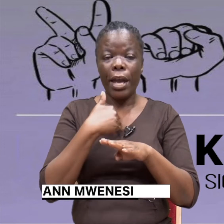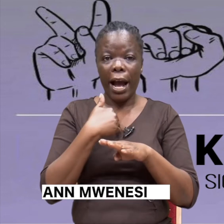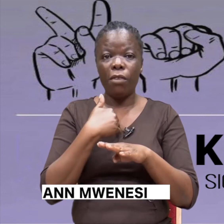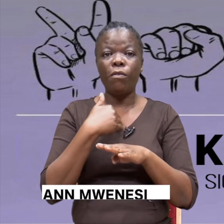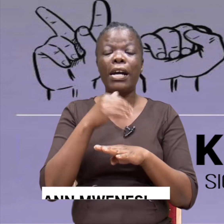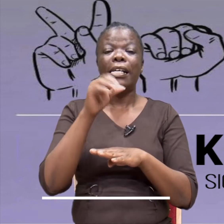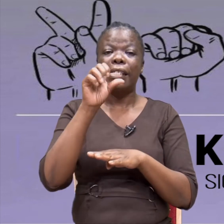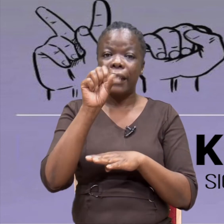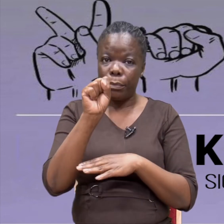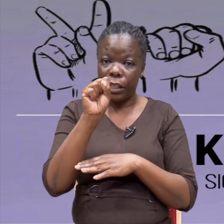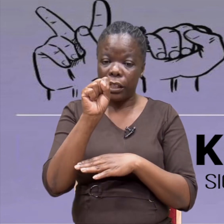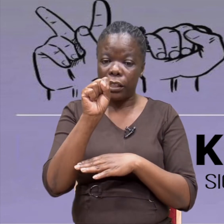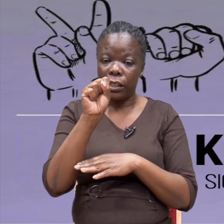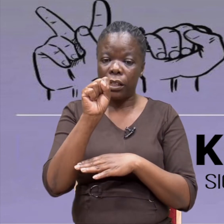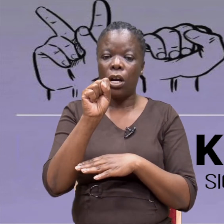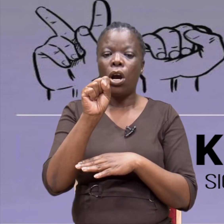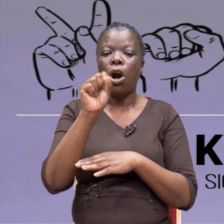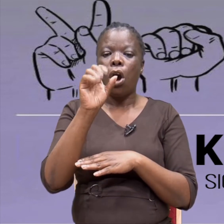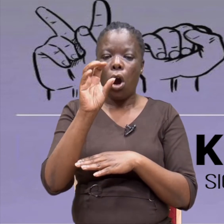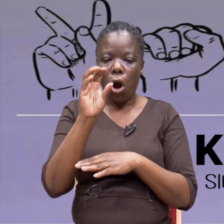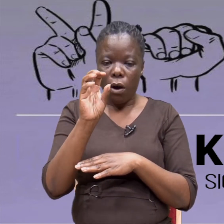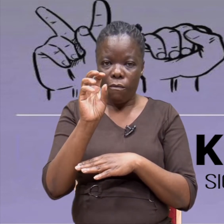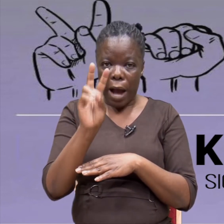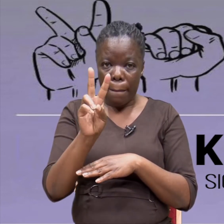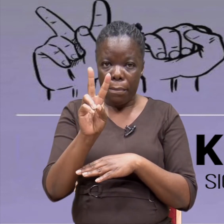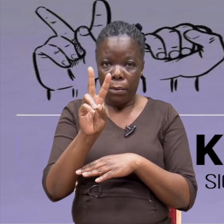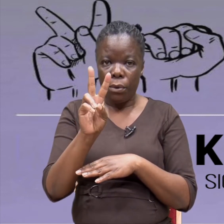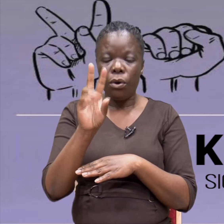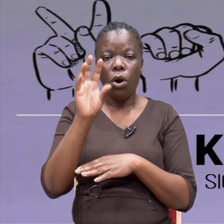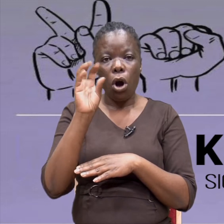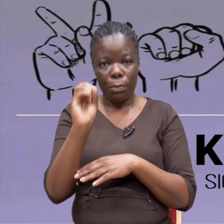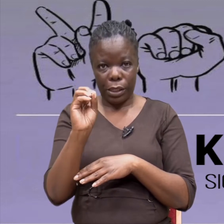have subject, verb, object.